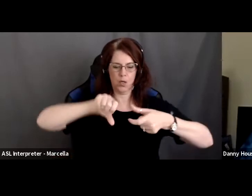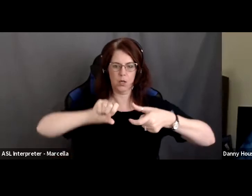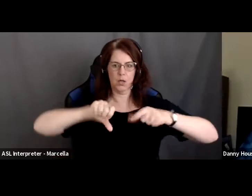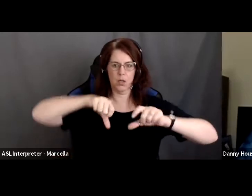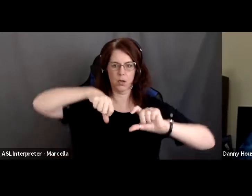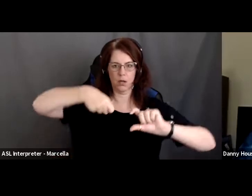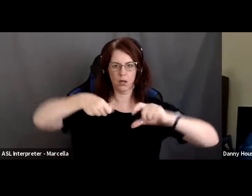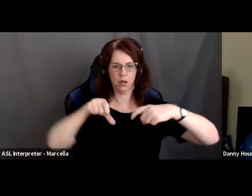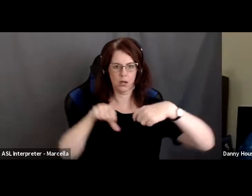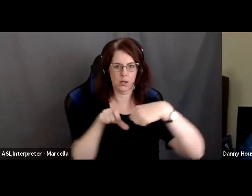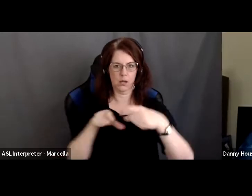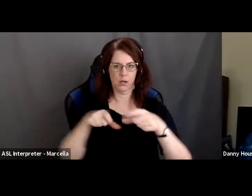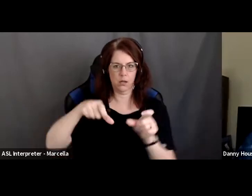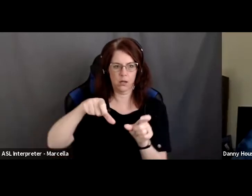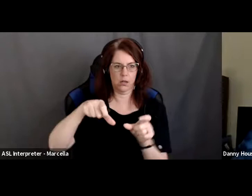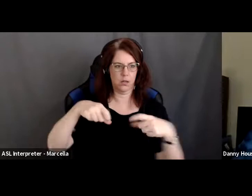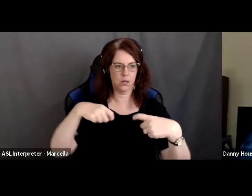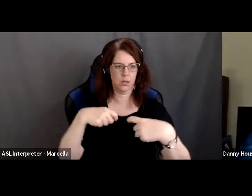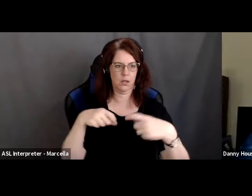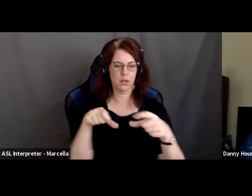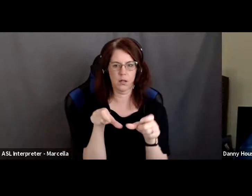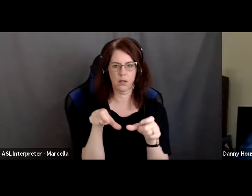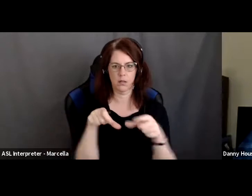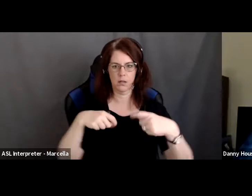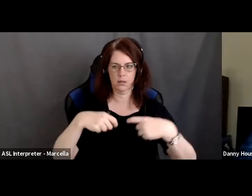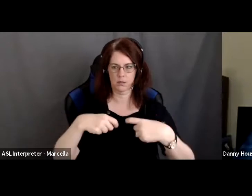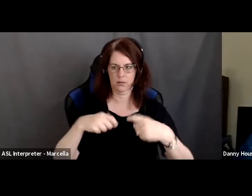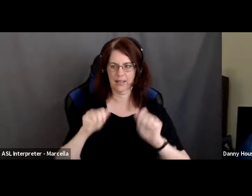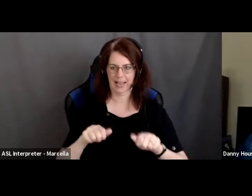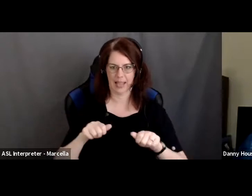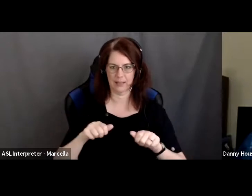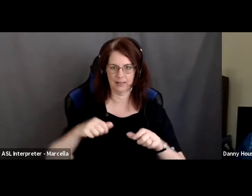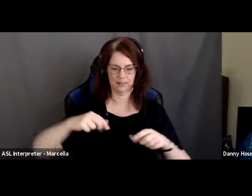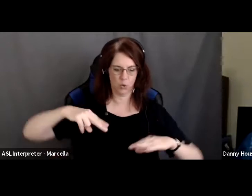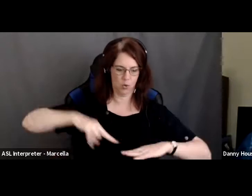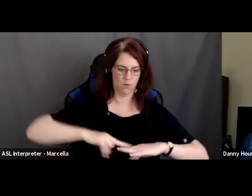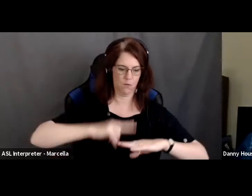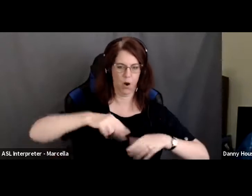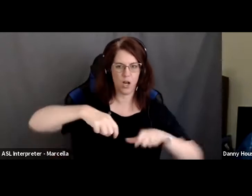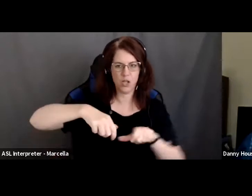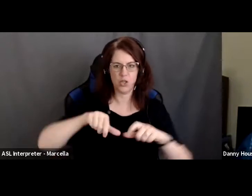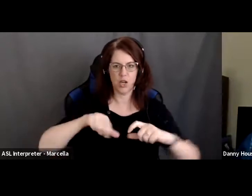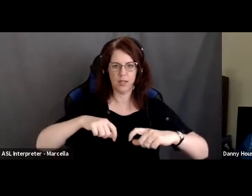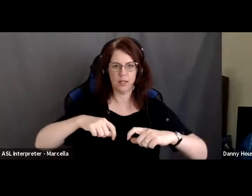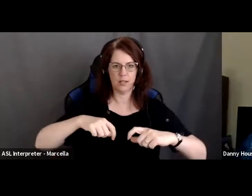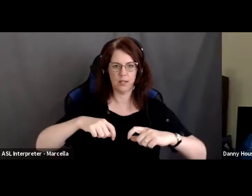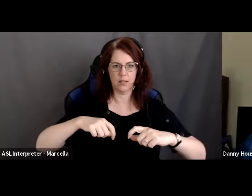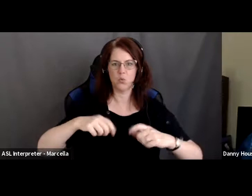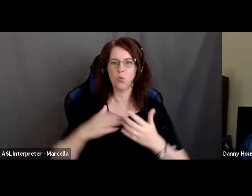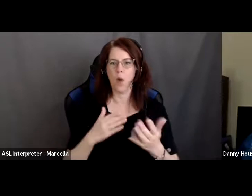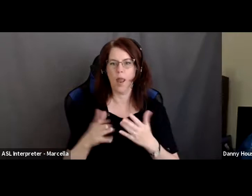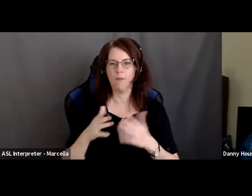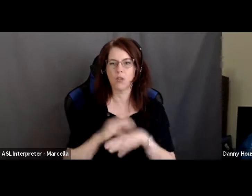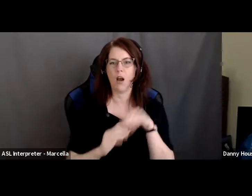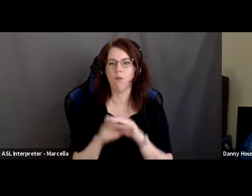the prongs of the fork, or the actual part that scoops up the food. You can adjust it to an angle that is comfortable